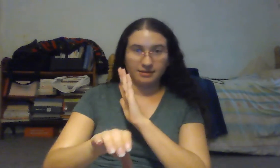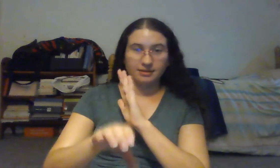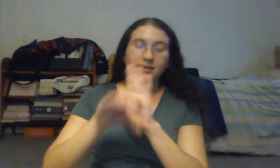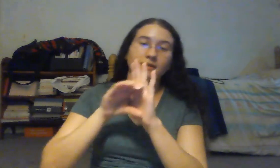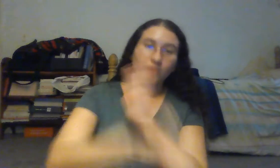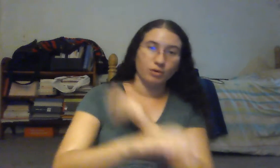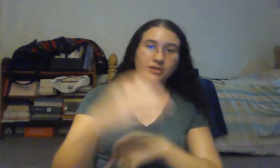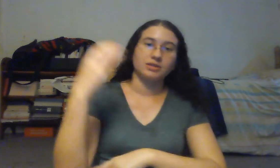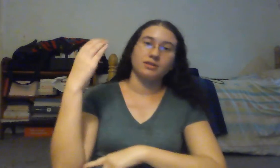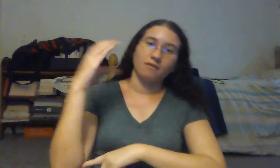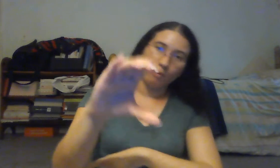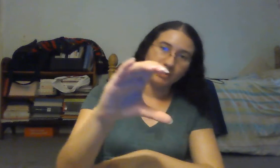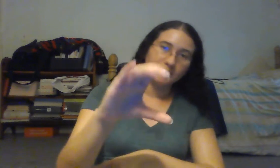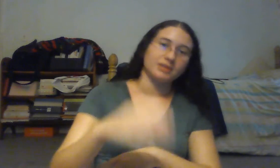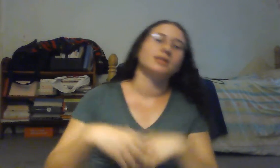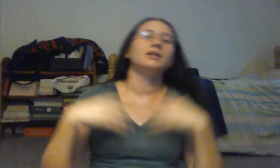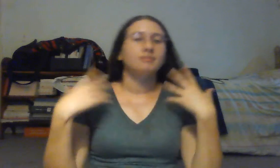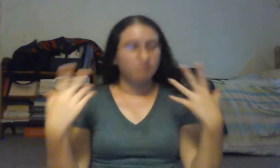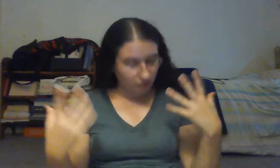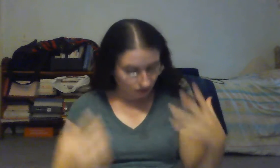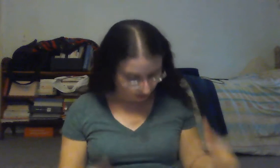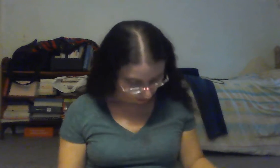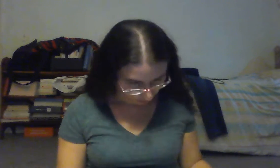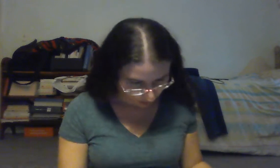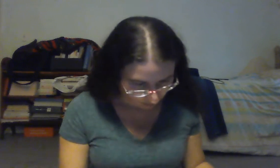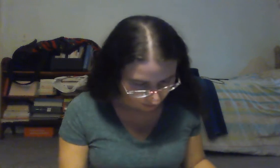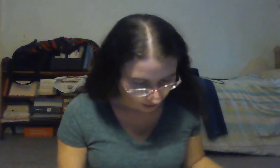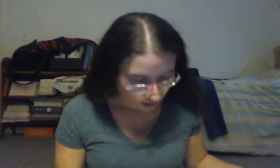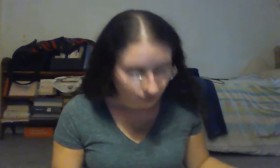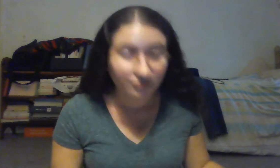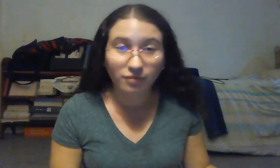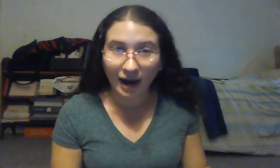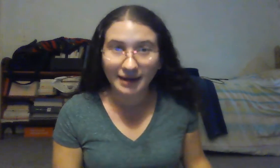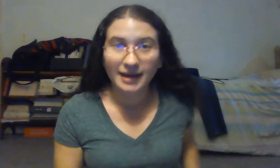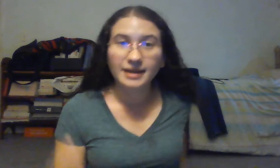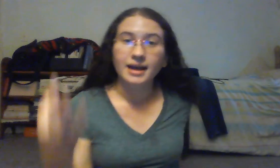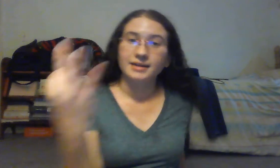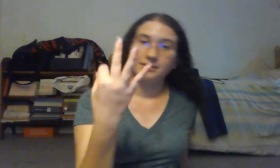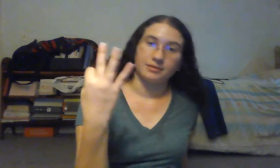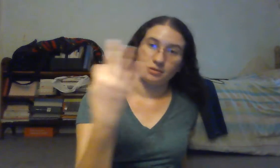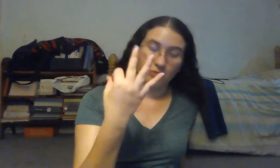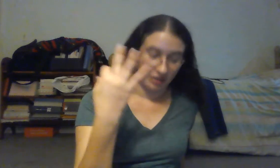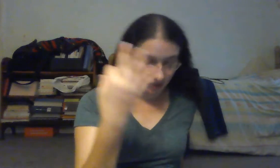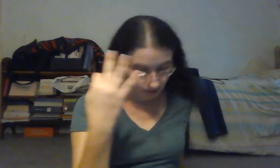this. Force. Means the same thing. Friday, as in the weekday.